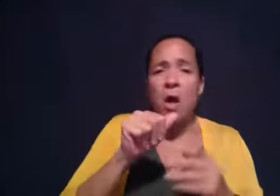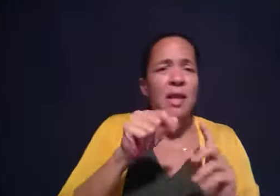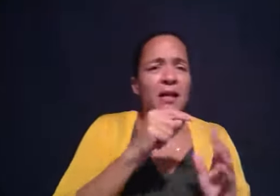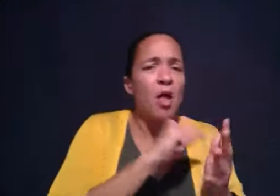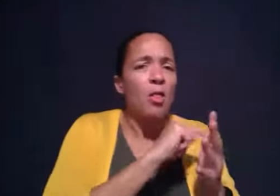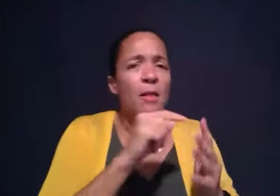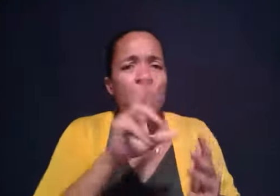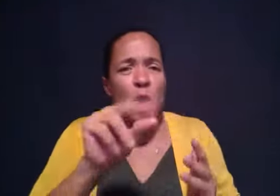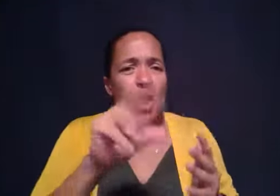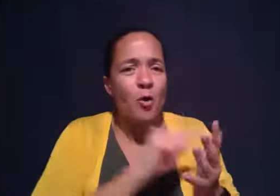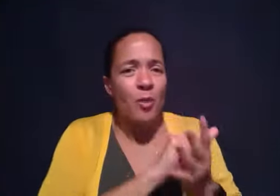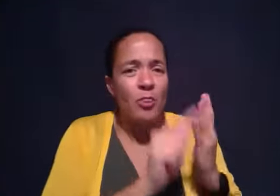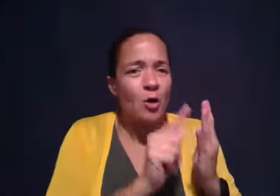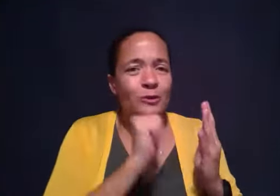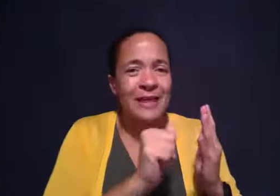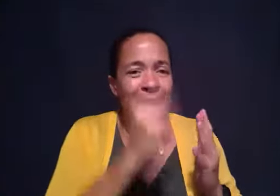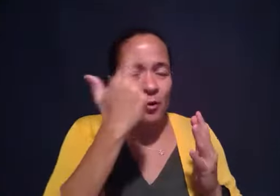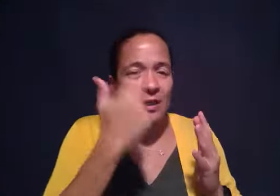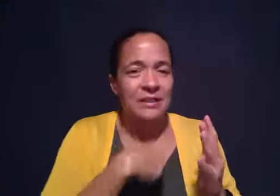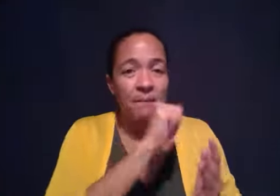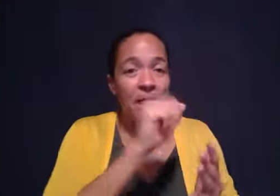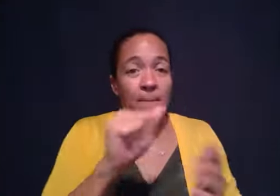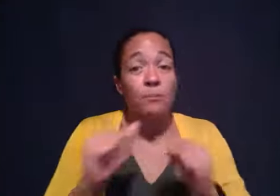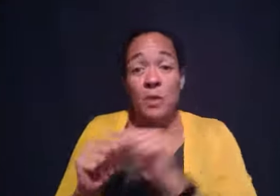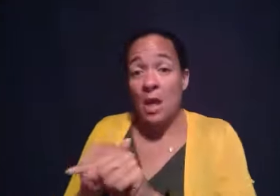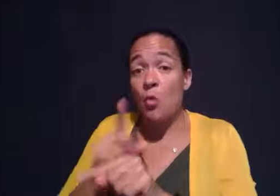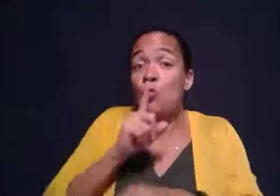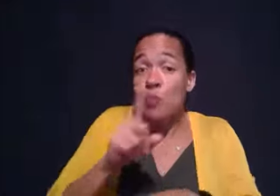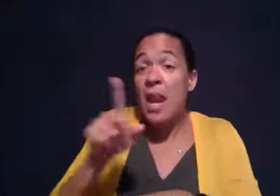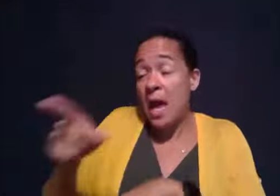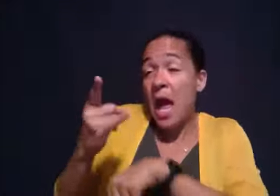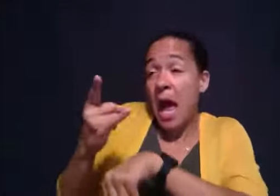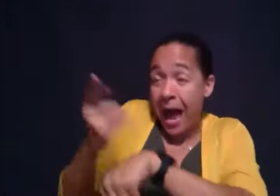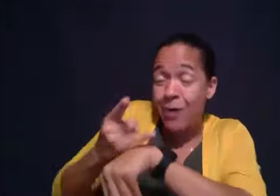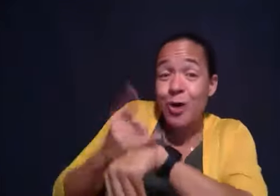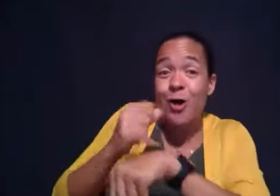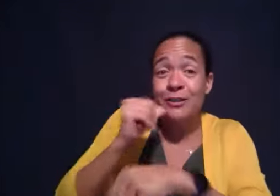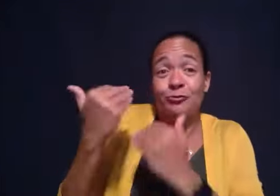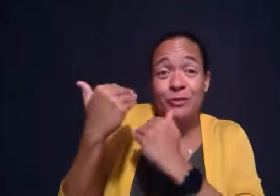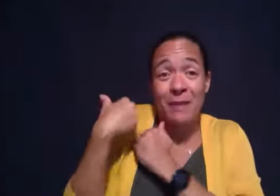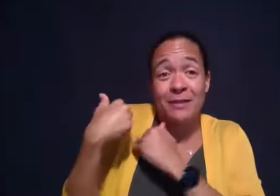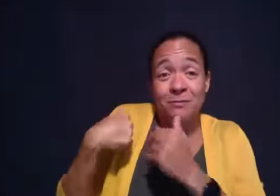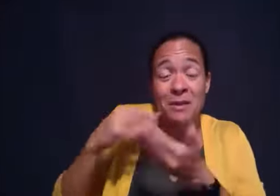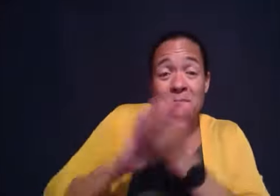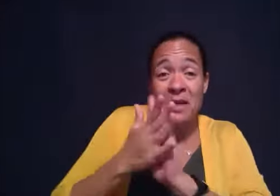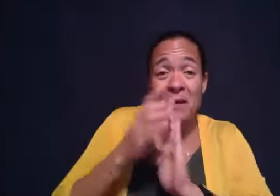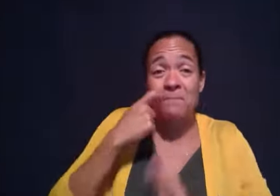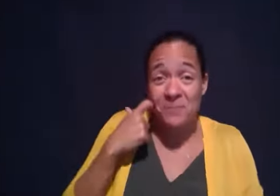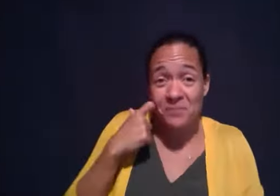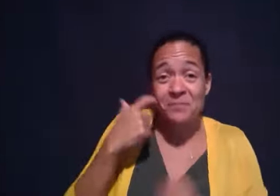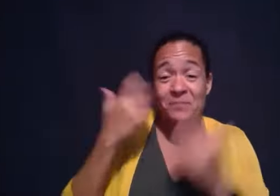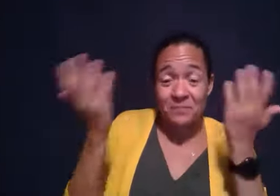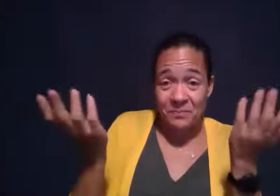almost exclusively responsible for my alcoholism. It's really hard to make one without it. And